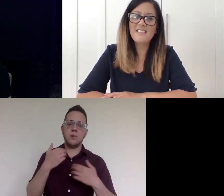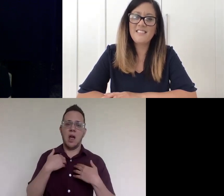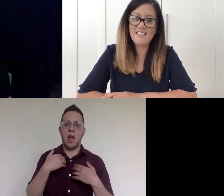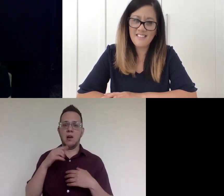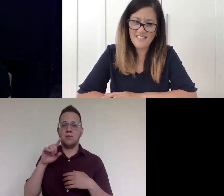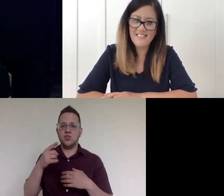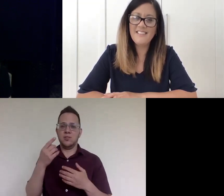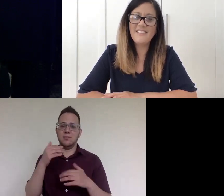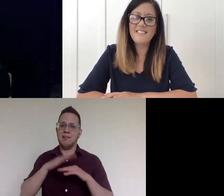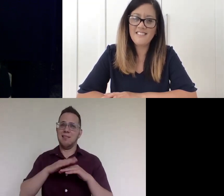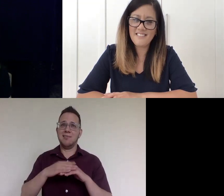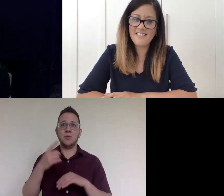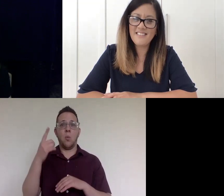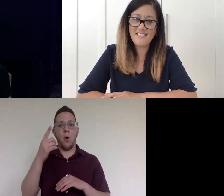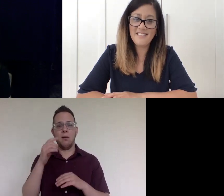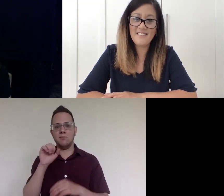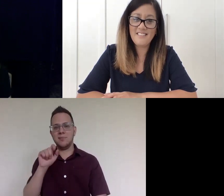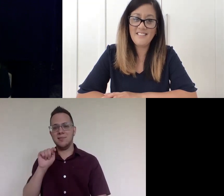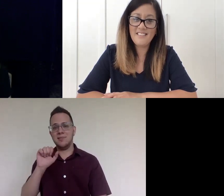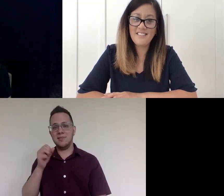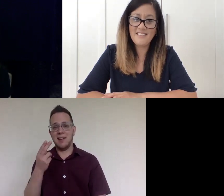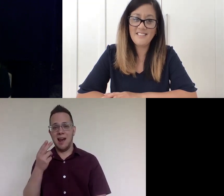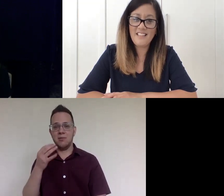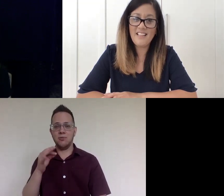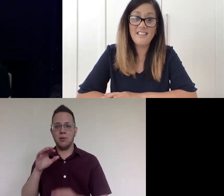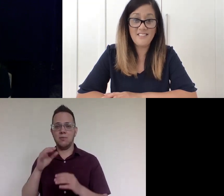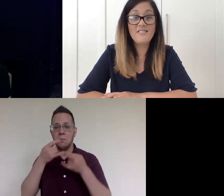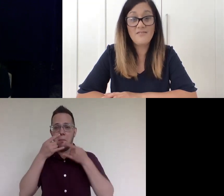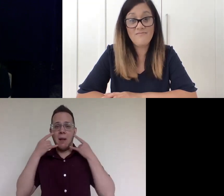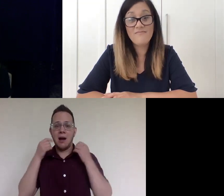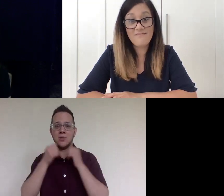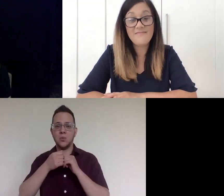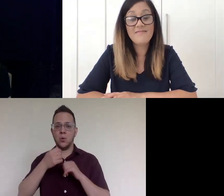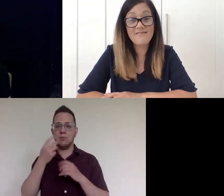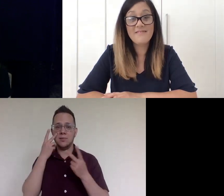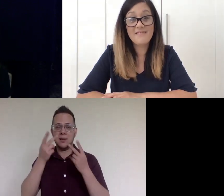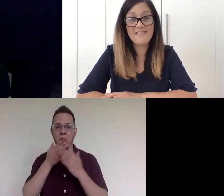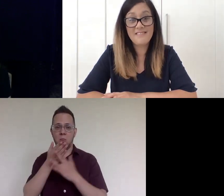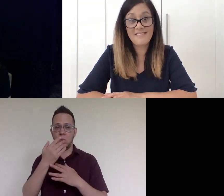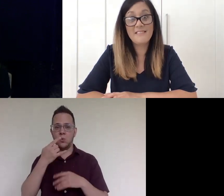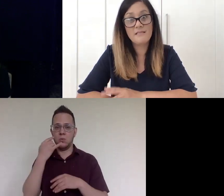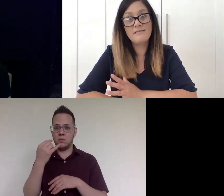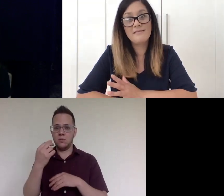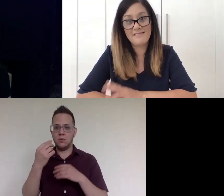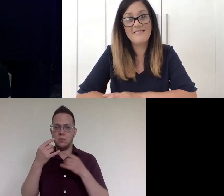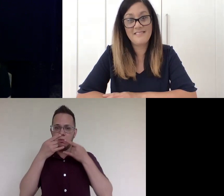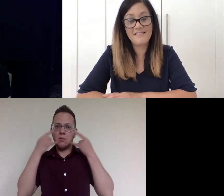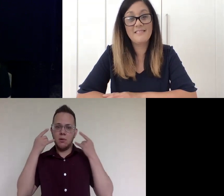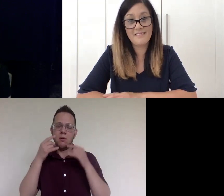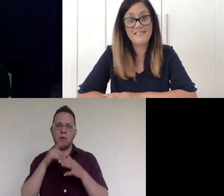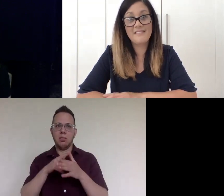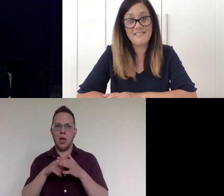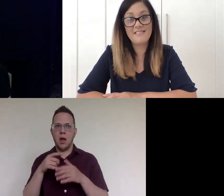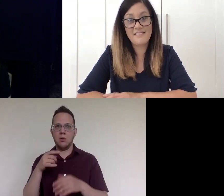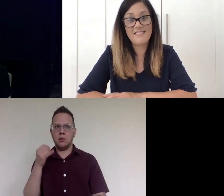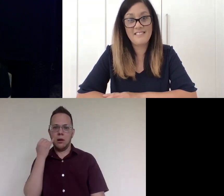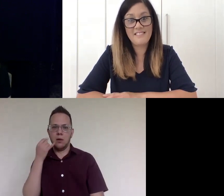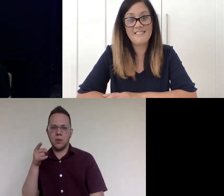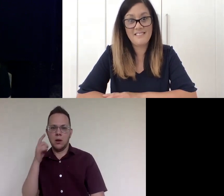So if an office or a hospital has a minimal staff, like one staff person and a mask with these